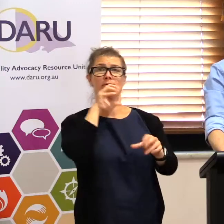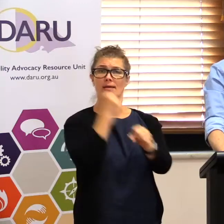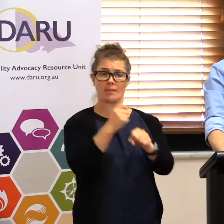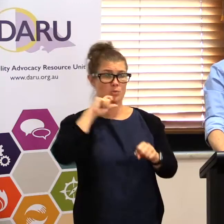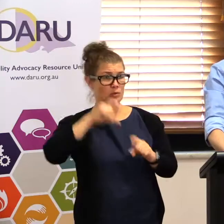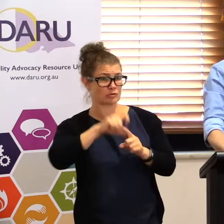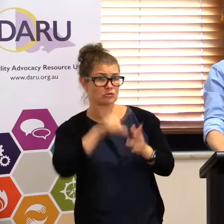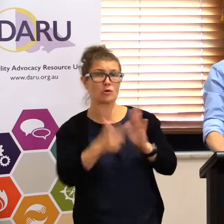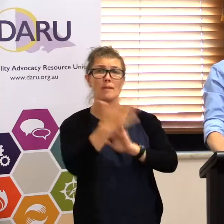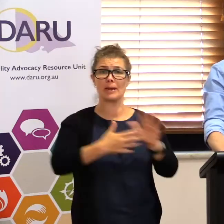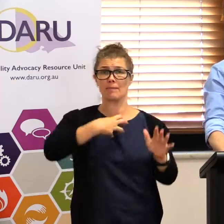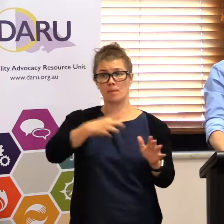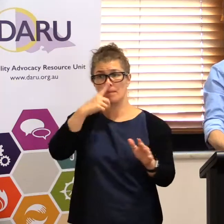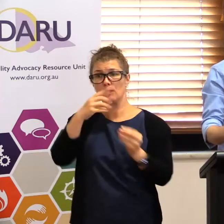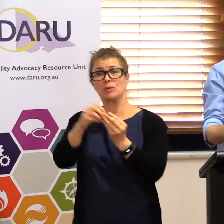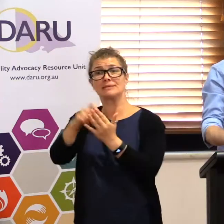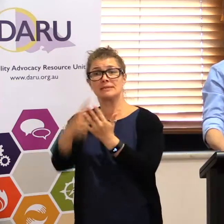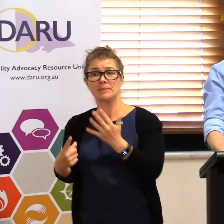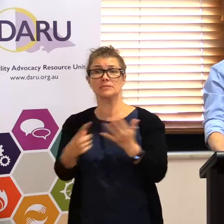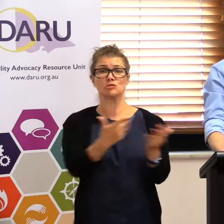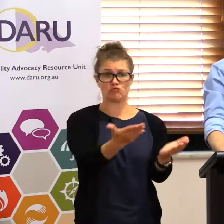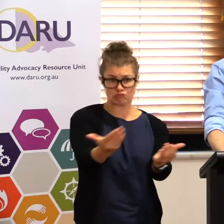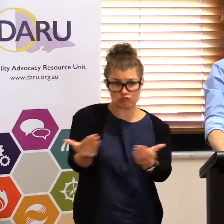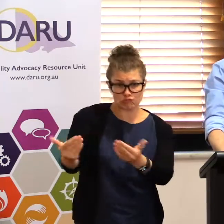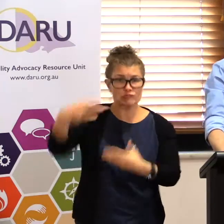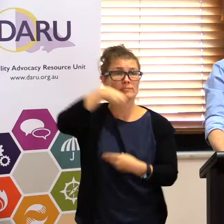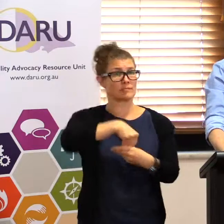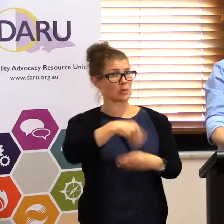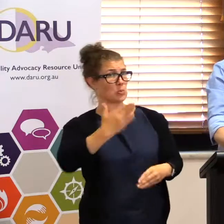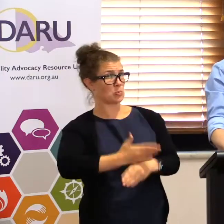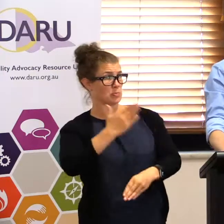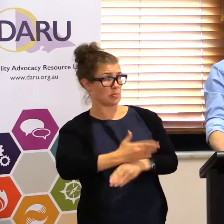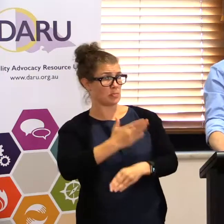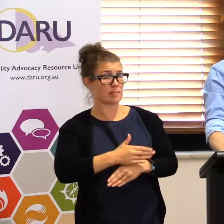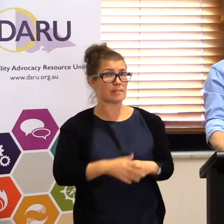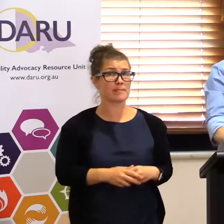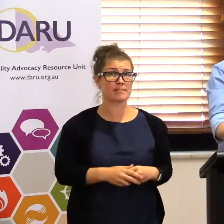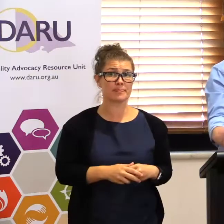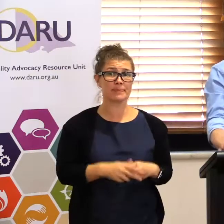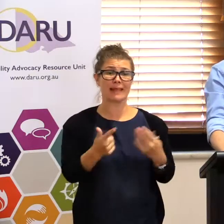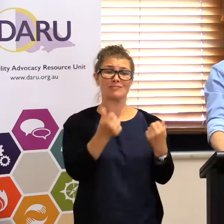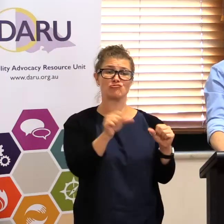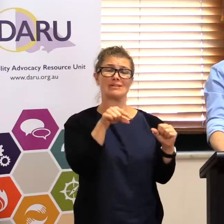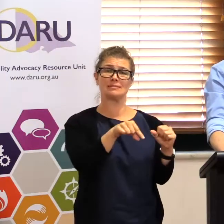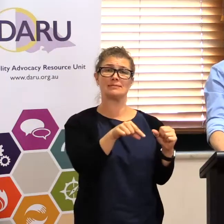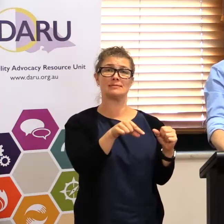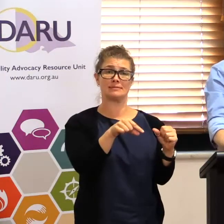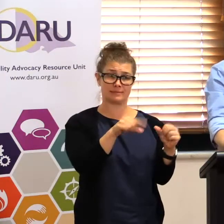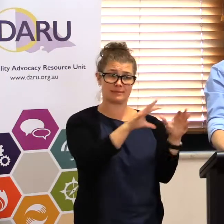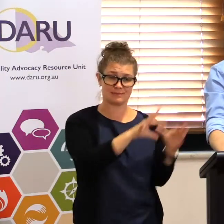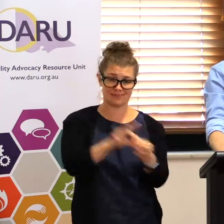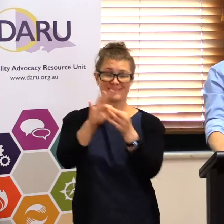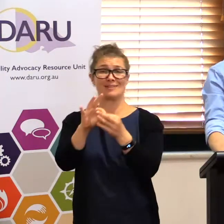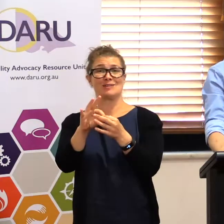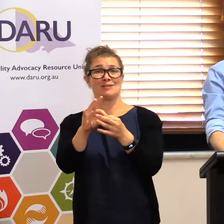get more people with disability into employment. And that strategy is part of an even bigger plan, which is an